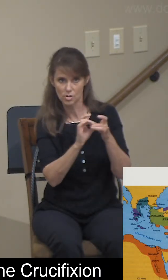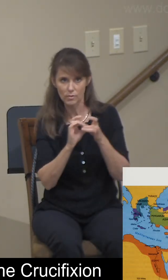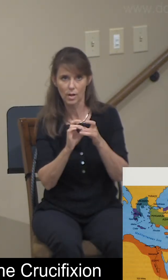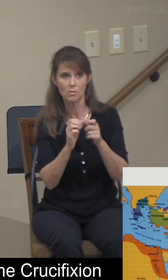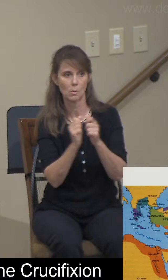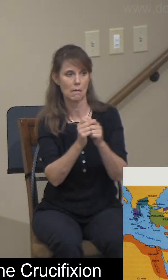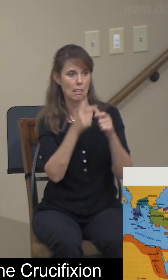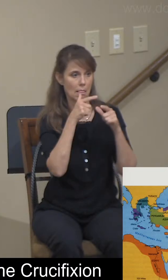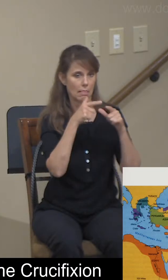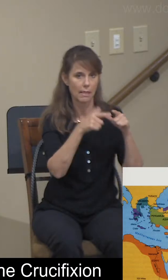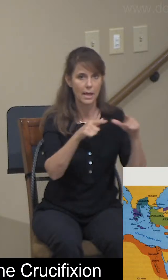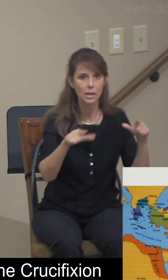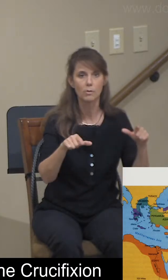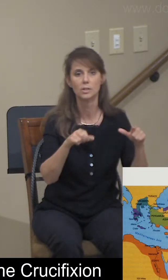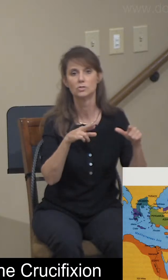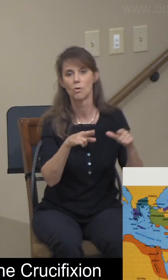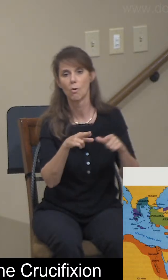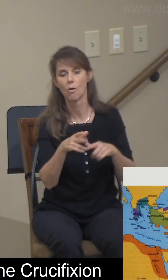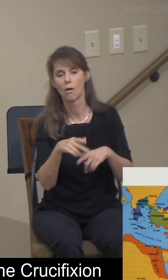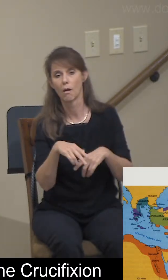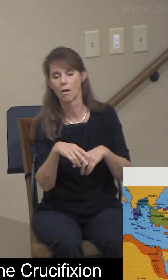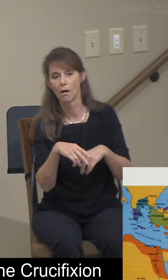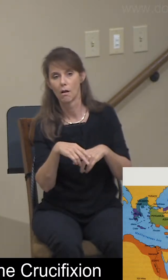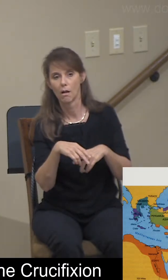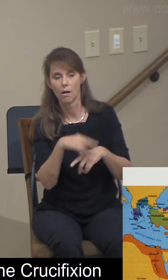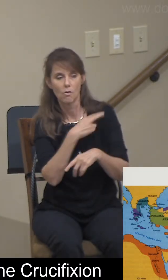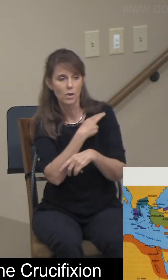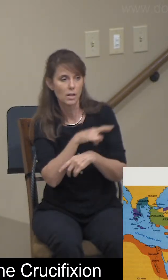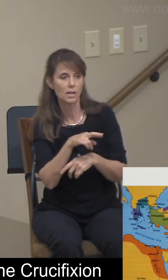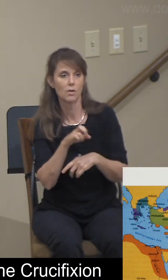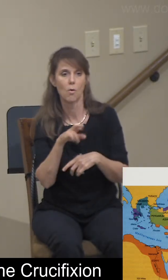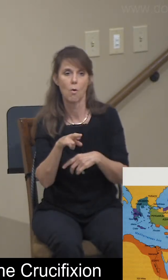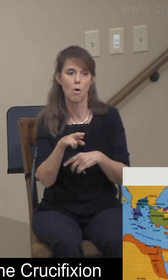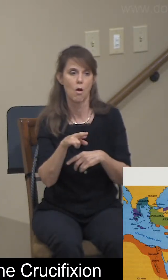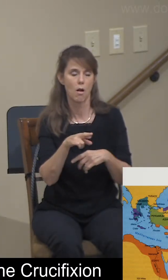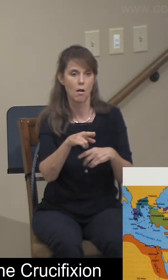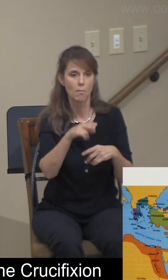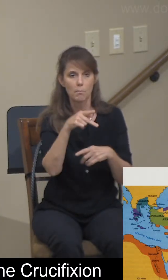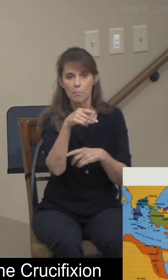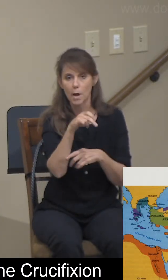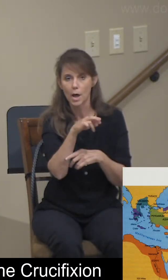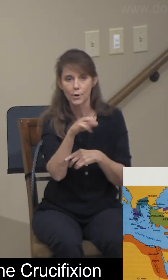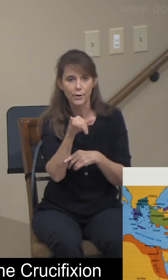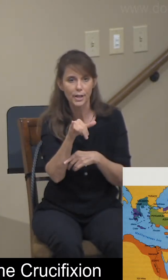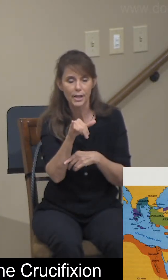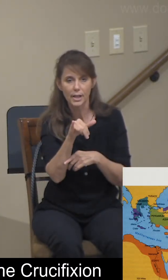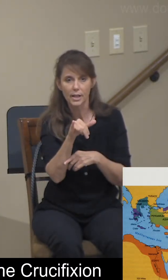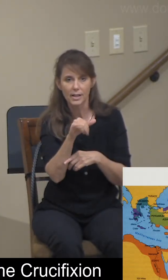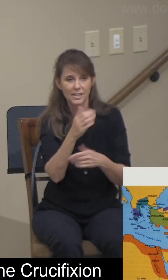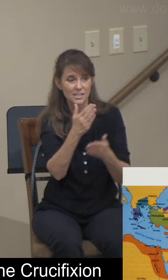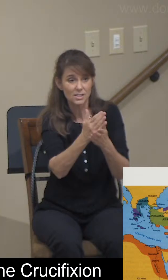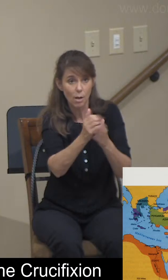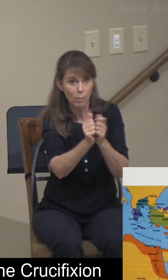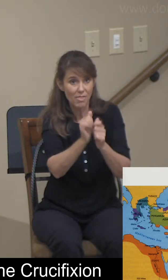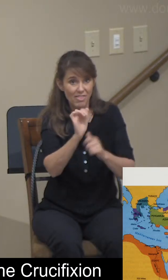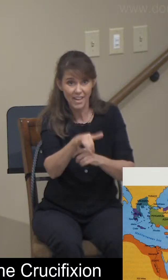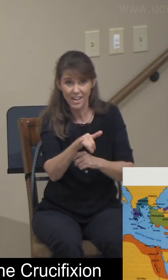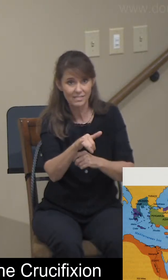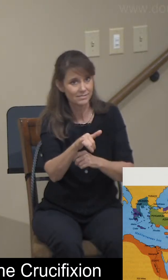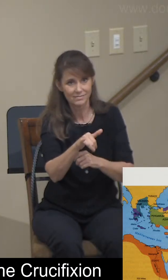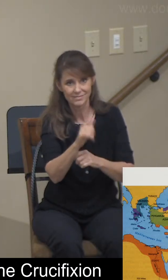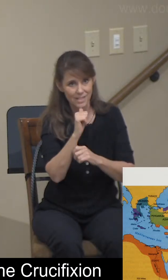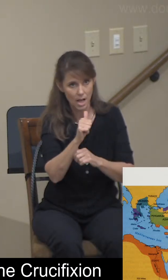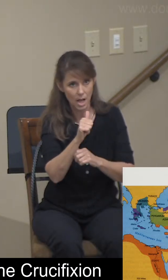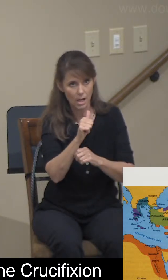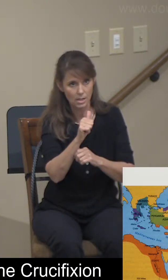language or at styles of rhetorics or the adoption of Greek pottery in the major cities of the Mediterranean. An equally important aspect